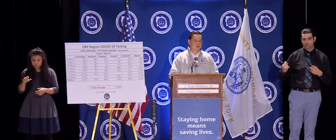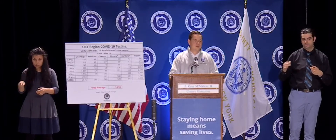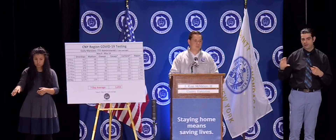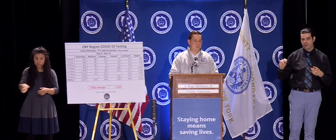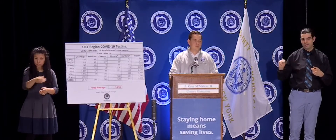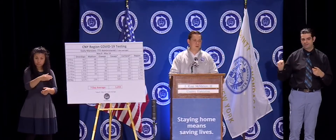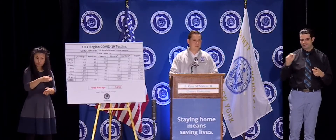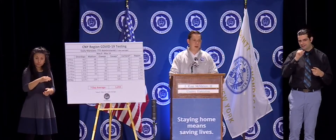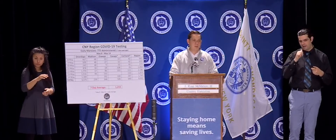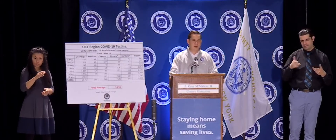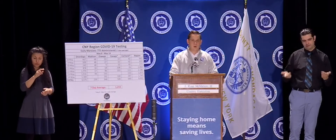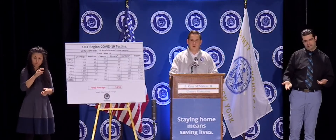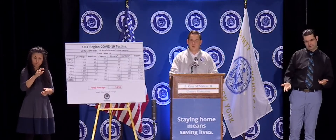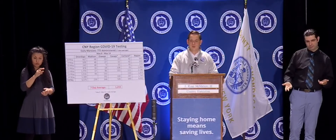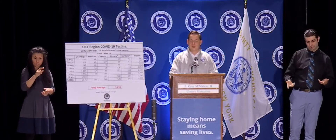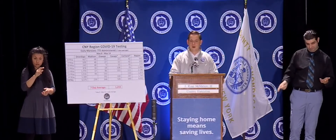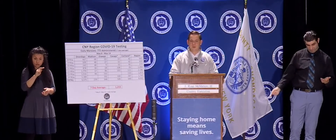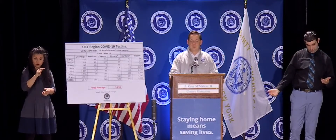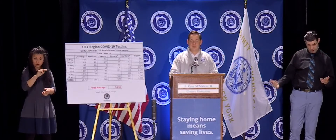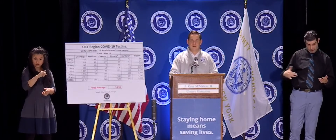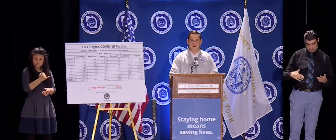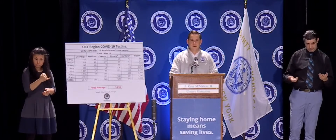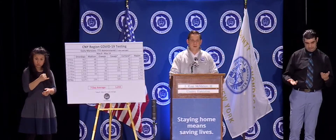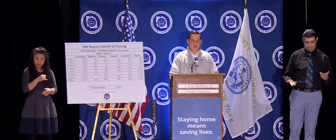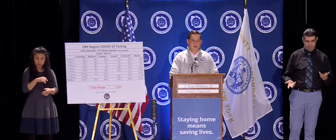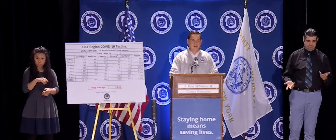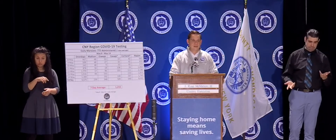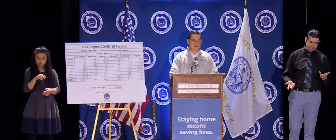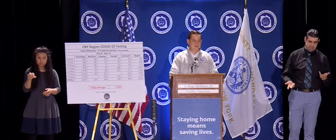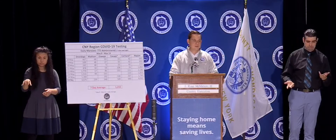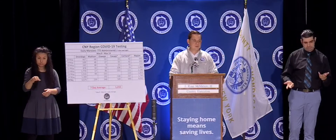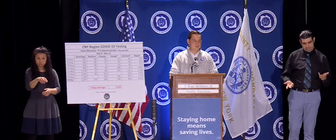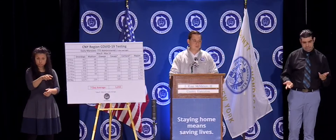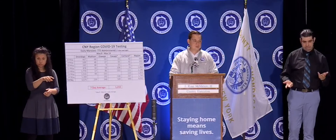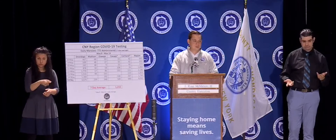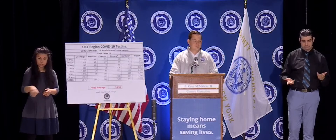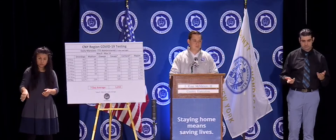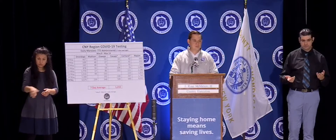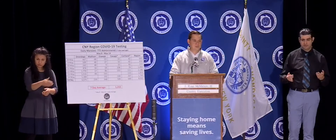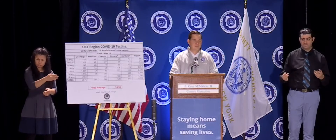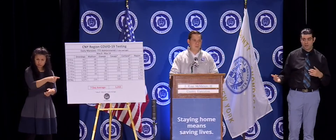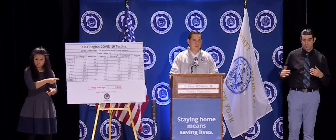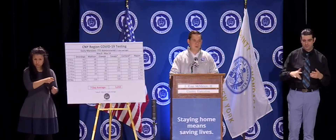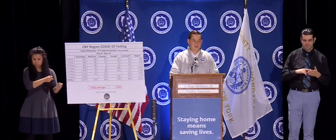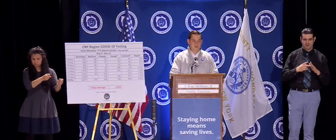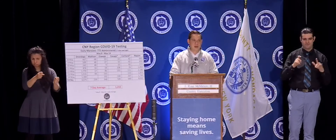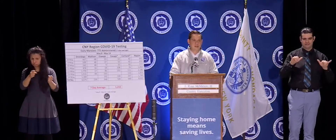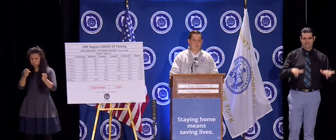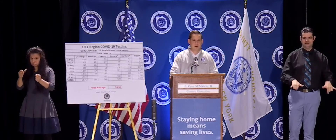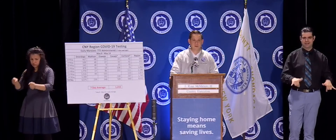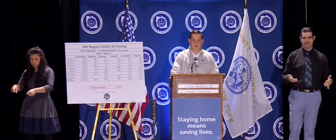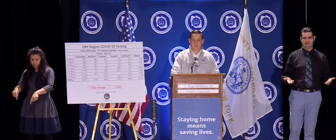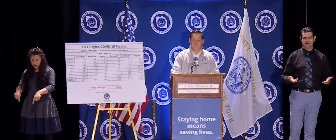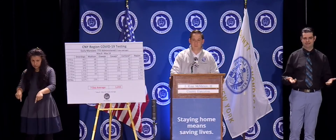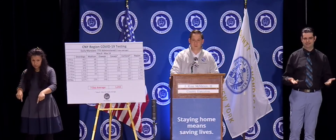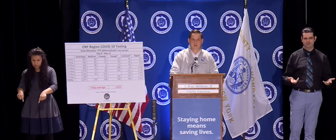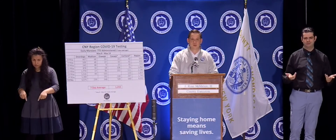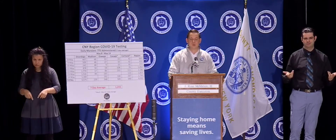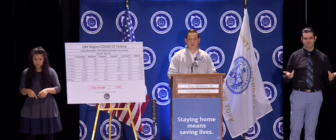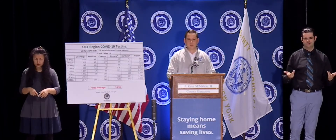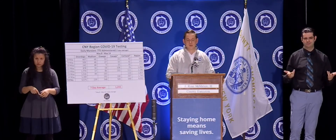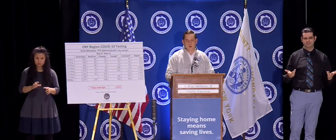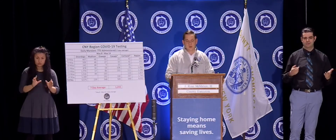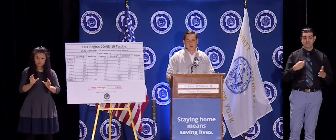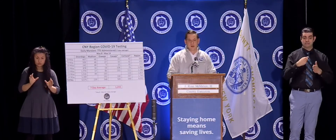If they're coming up here, they probably own real estate up here, and that's, they're property owners, they're taxpayers, they're members